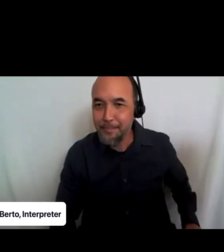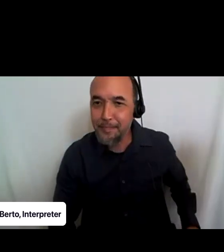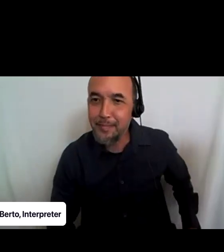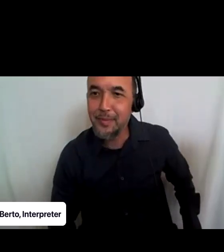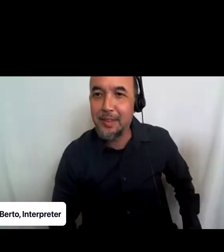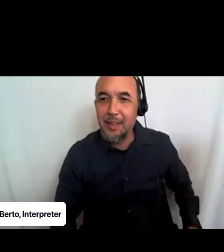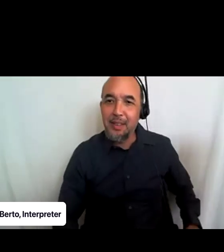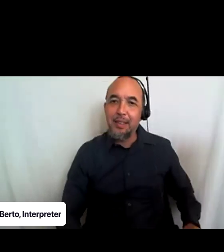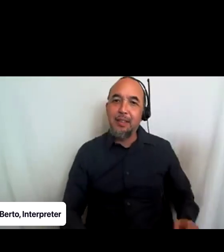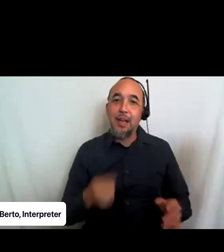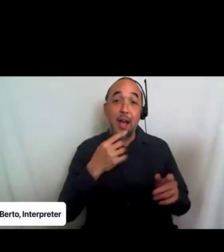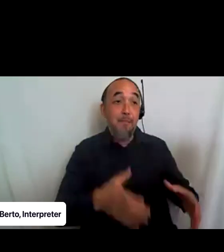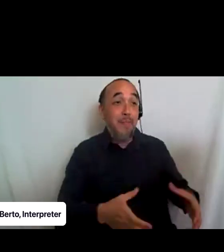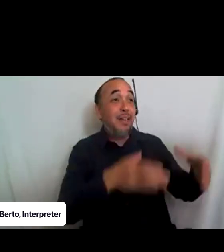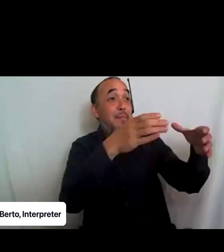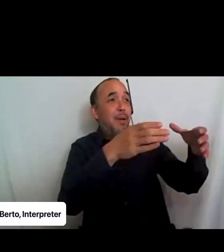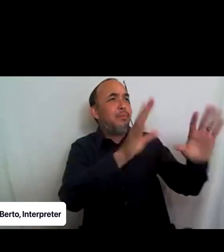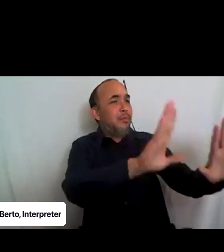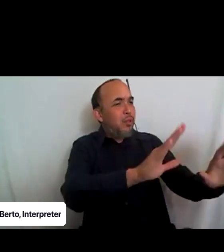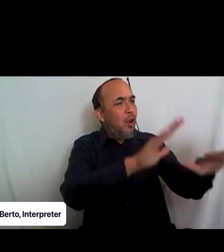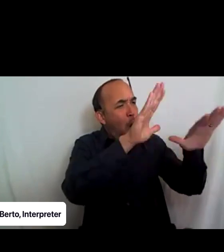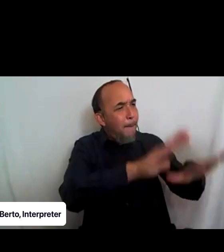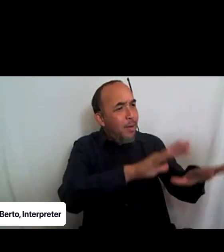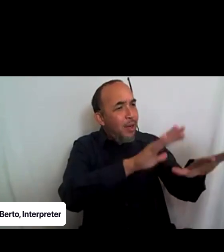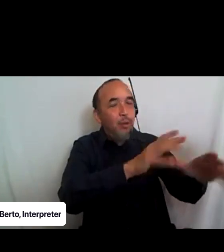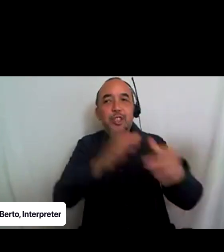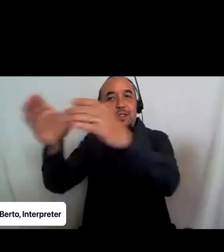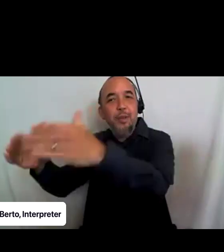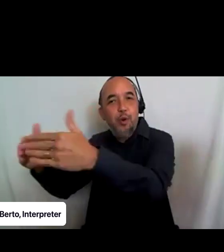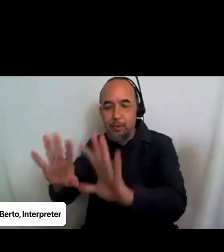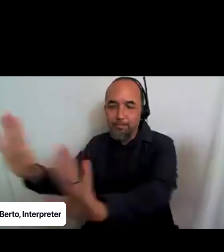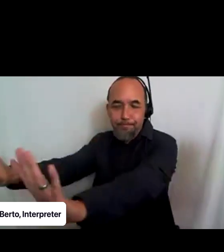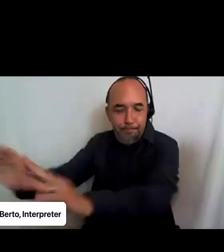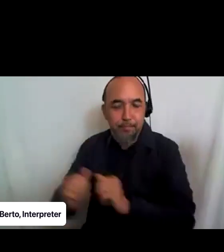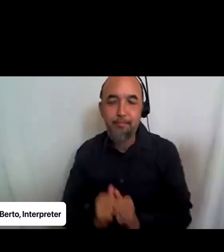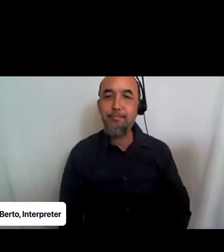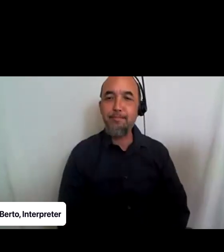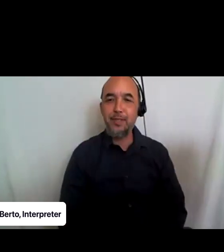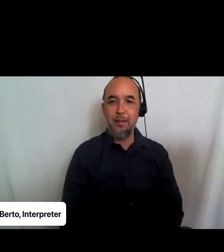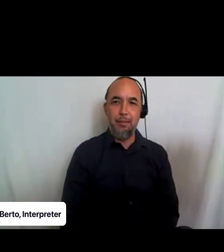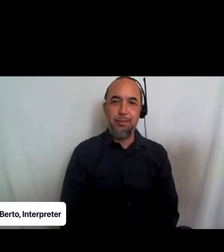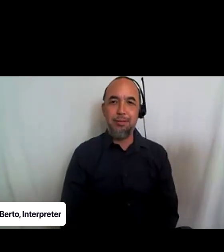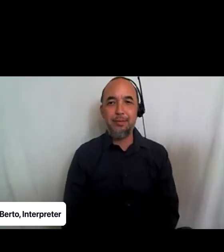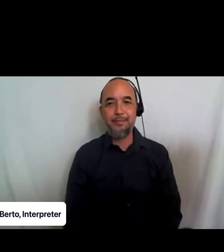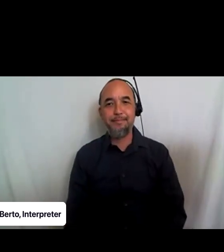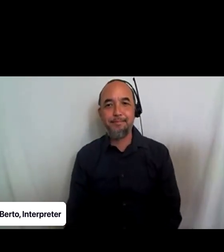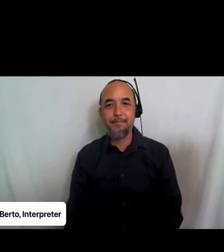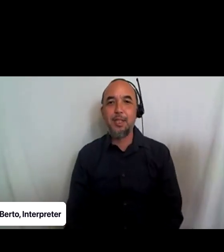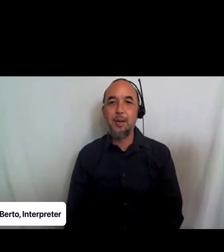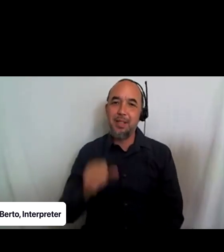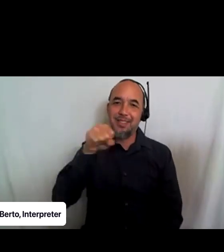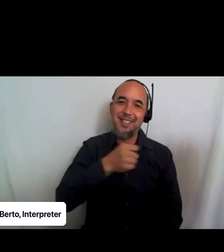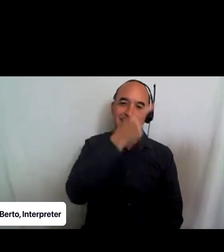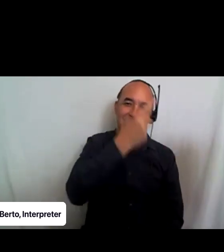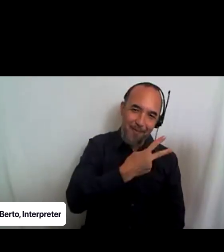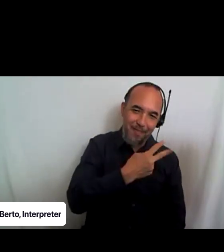I had to kind of lift him up, calm down, and sit him in a corner. Um, but yeah, breadcrumbs, half no